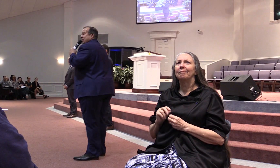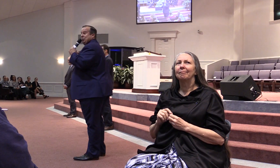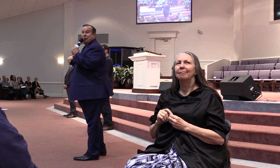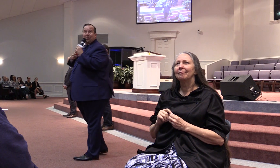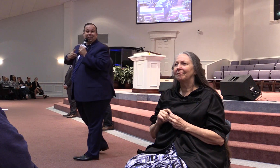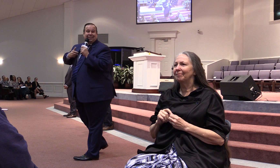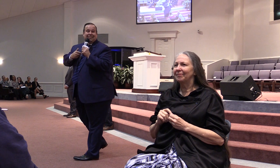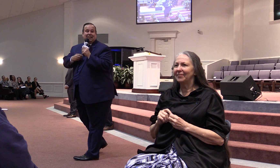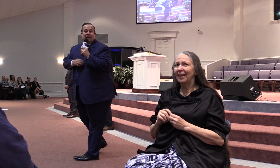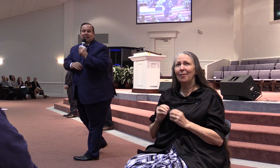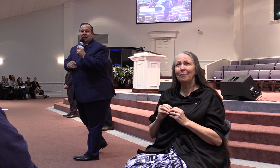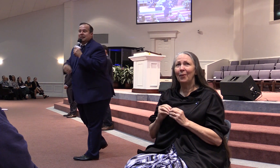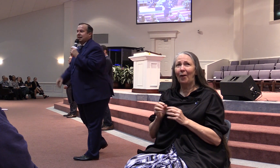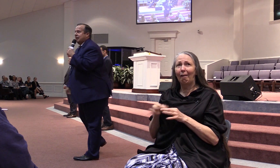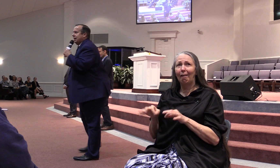There was more.